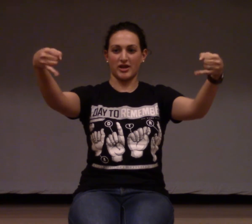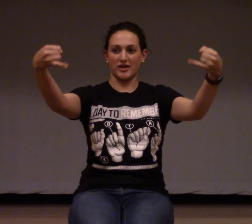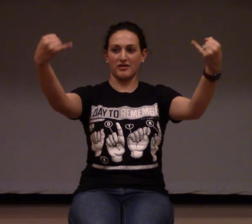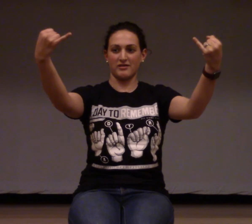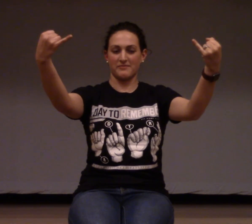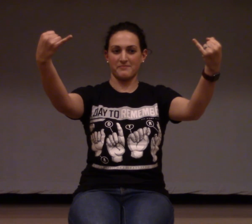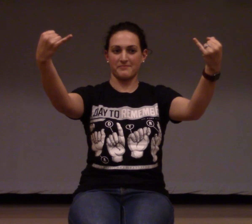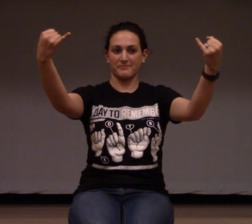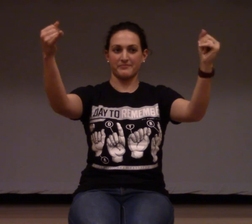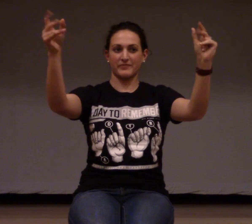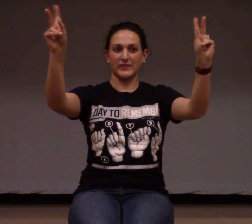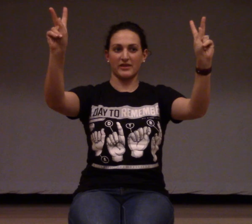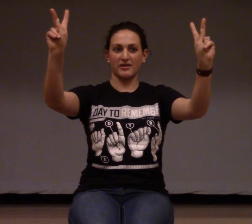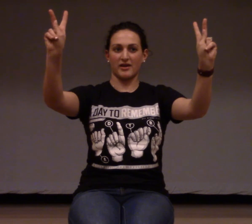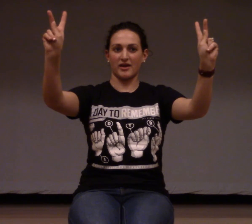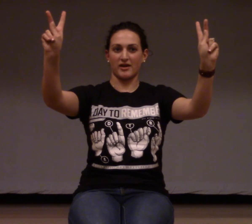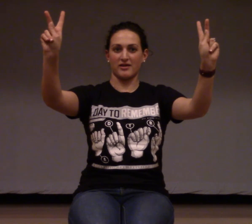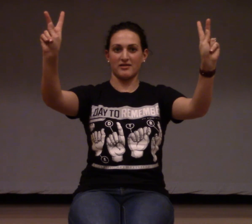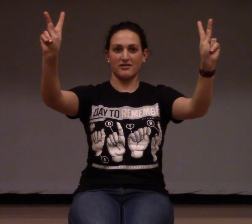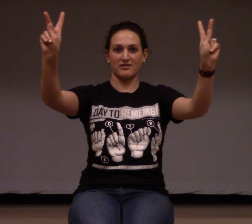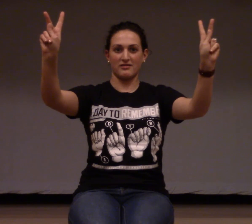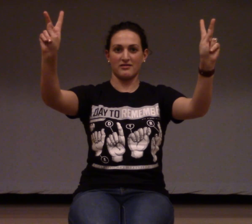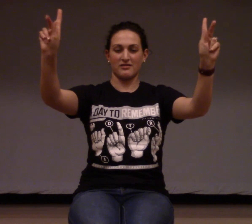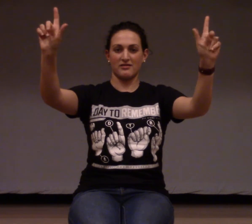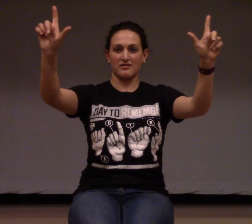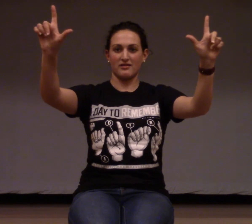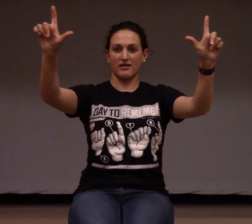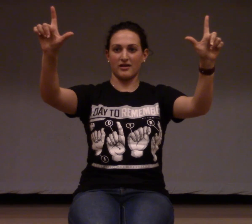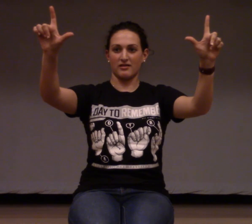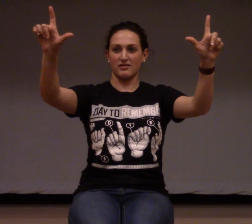J, K, L,